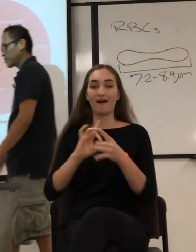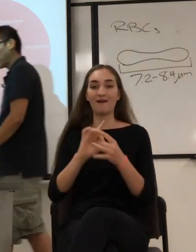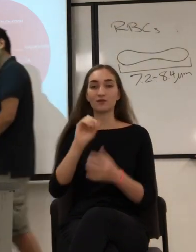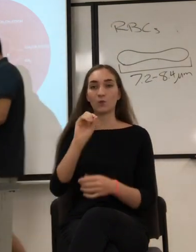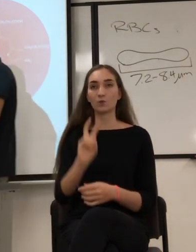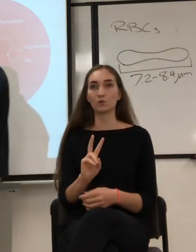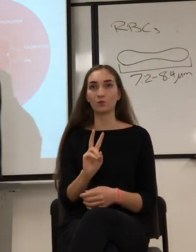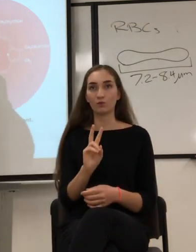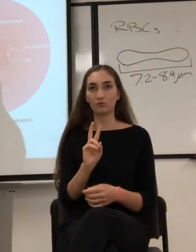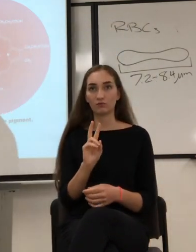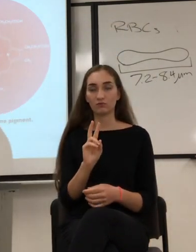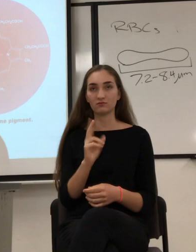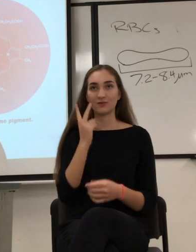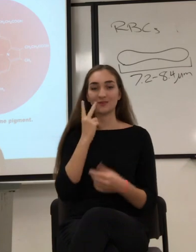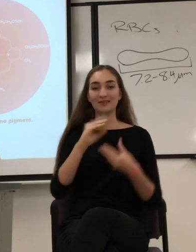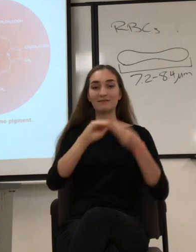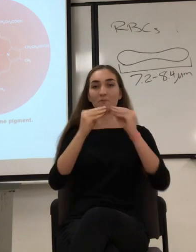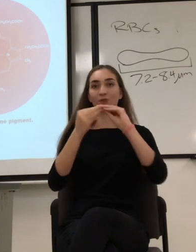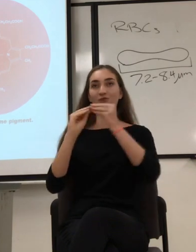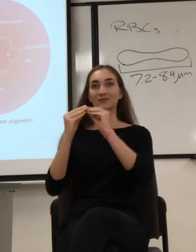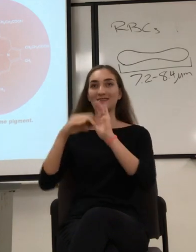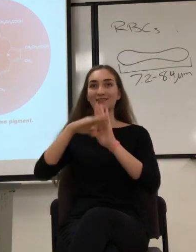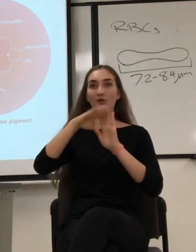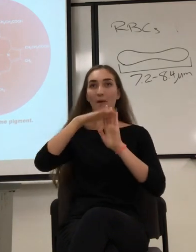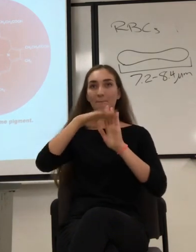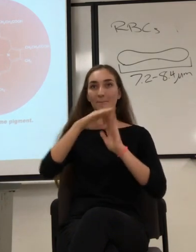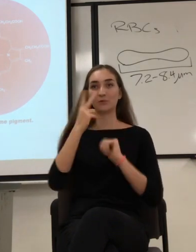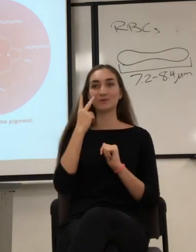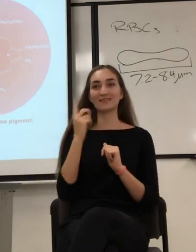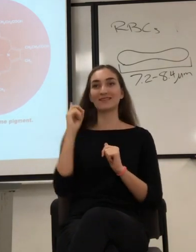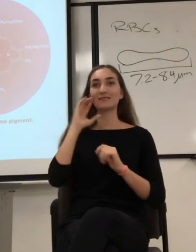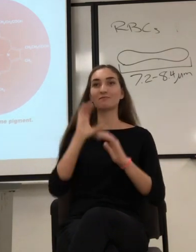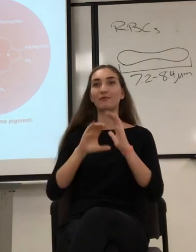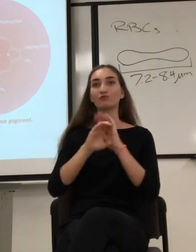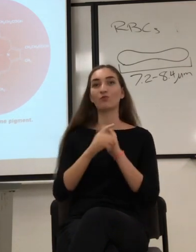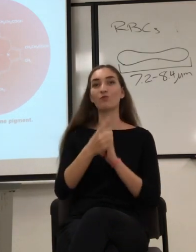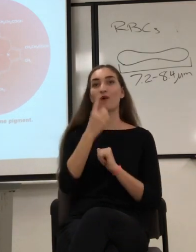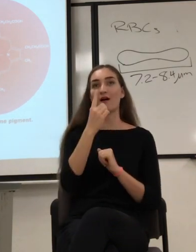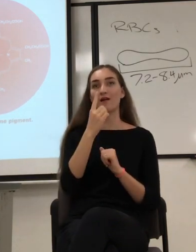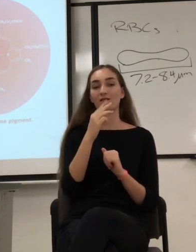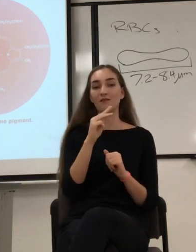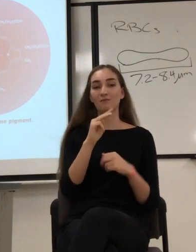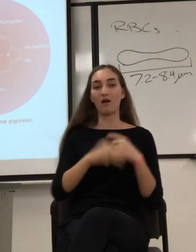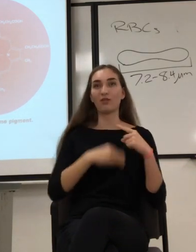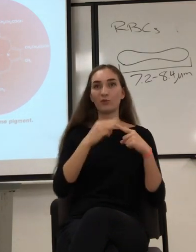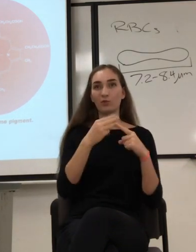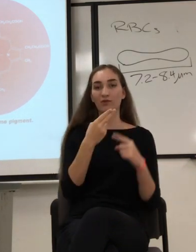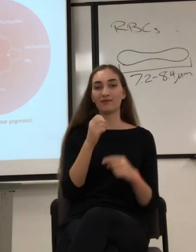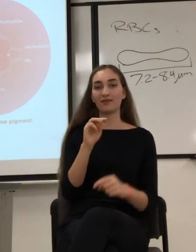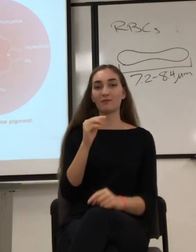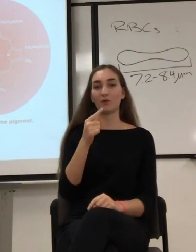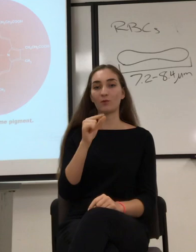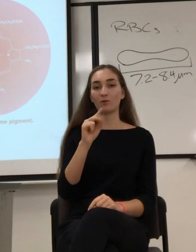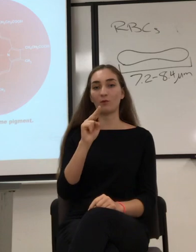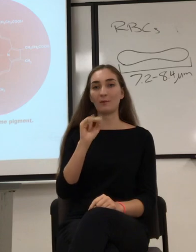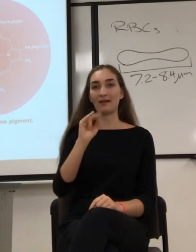Okay. And I have some numbers at the top there. So what you see from this picture is one molecule of hemoglobin can